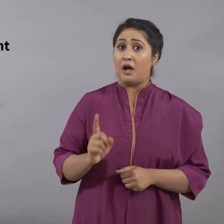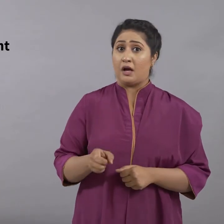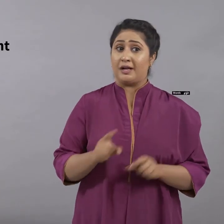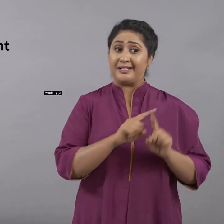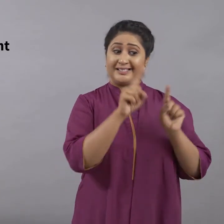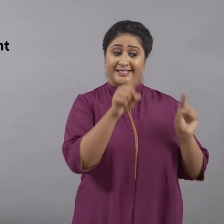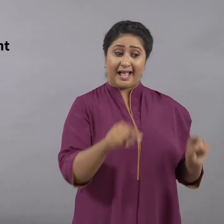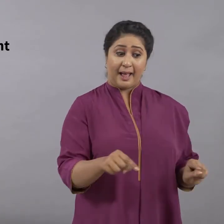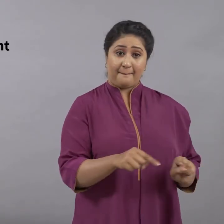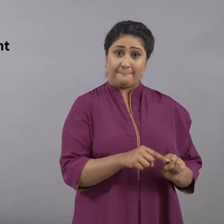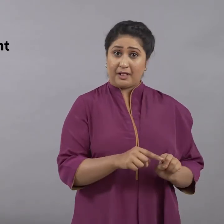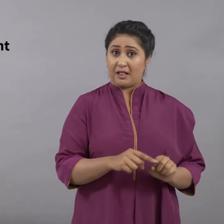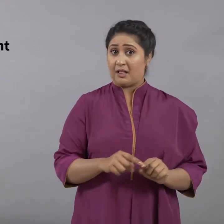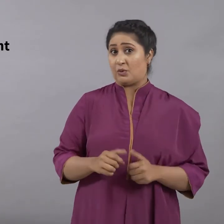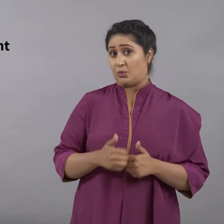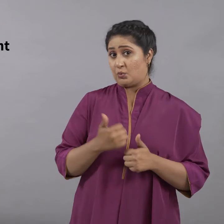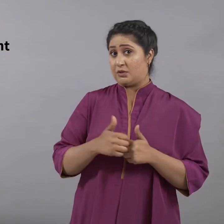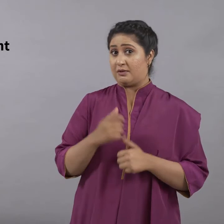Sample 1. Words.